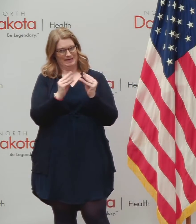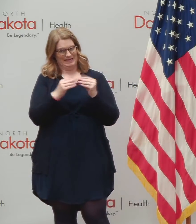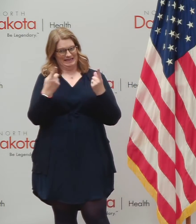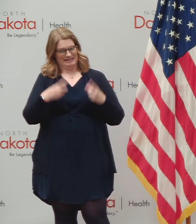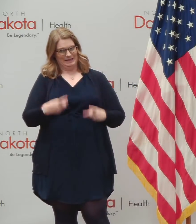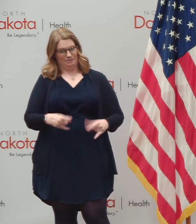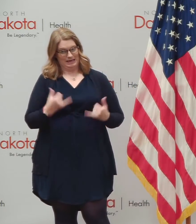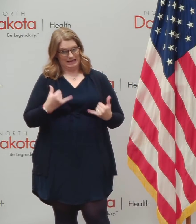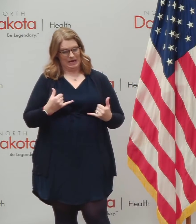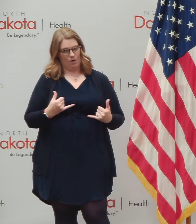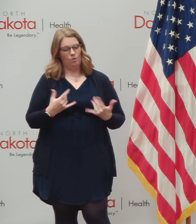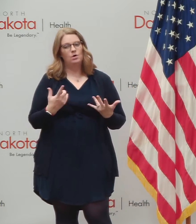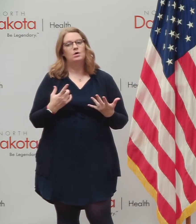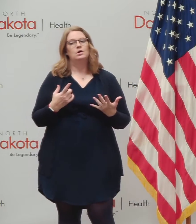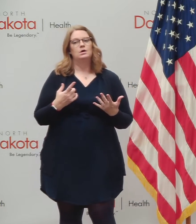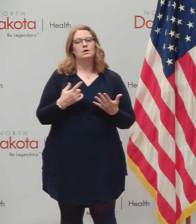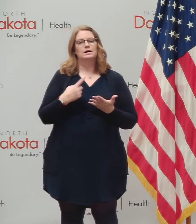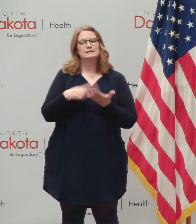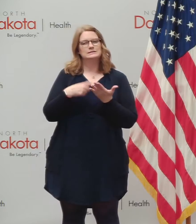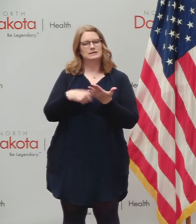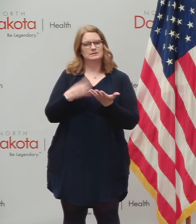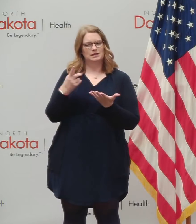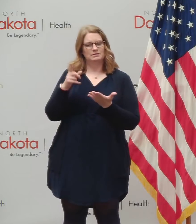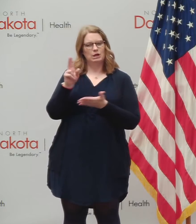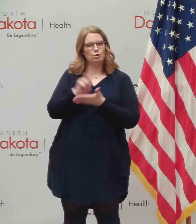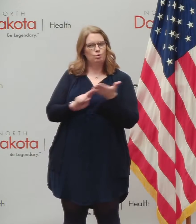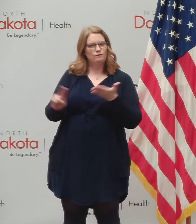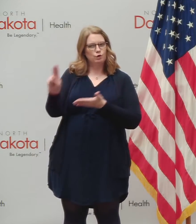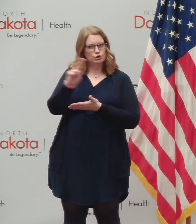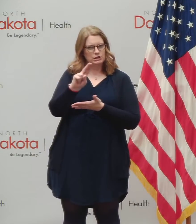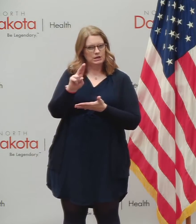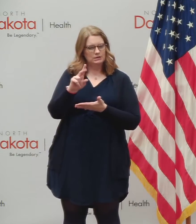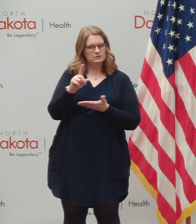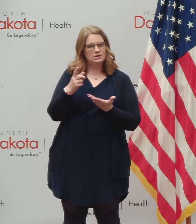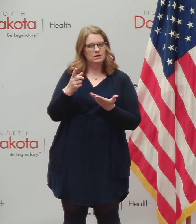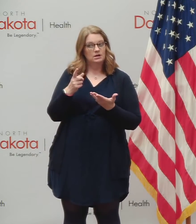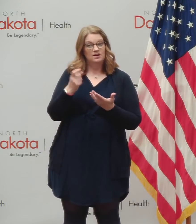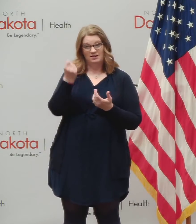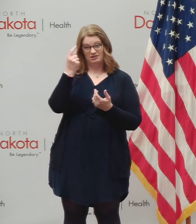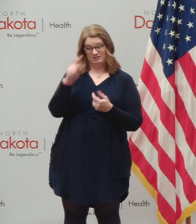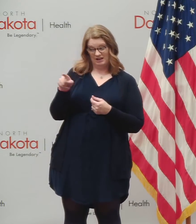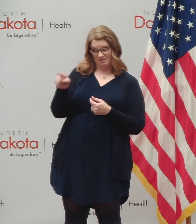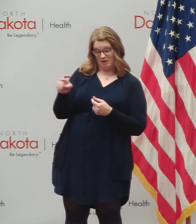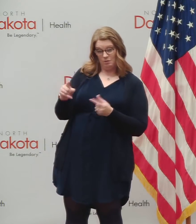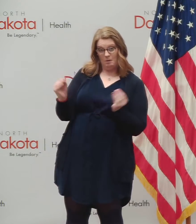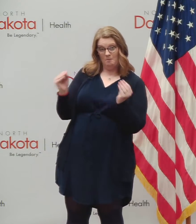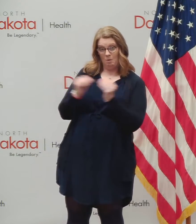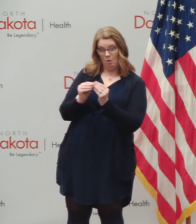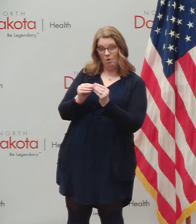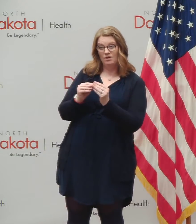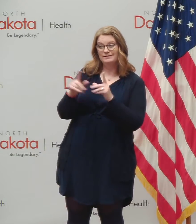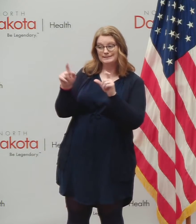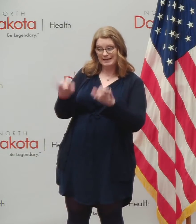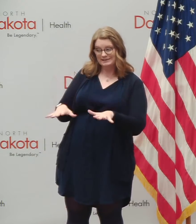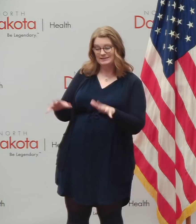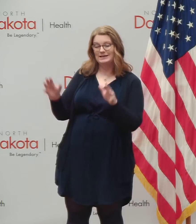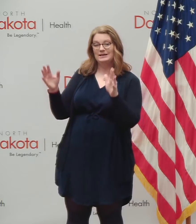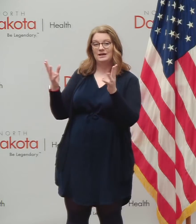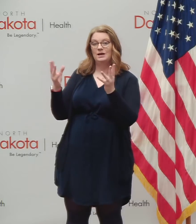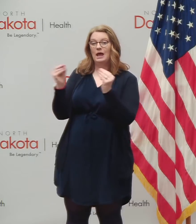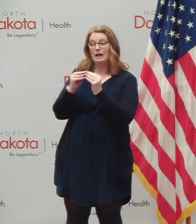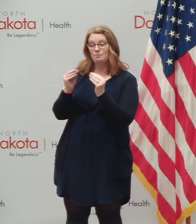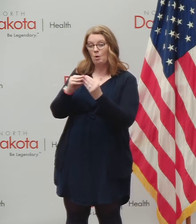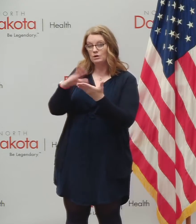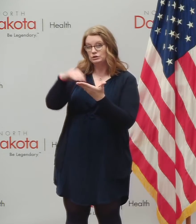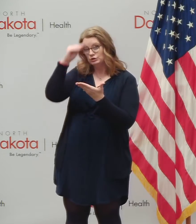now while we're here talking about the universities to get even more testing more students more regularly within higher